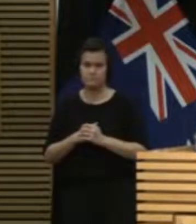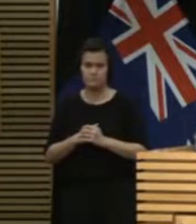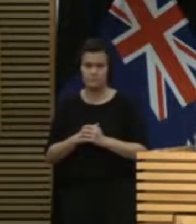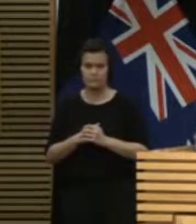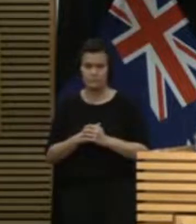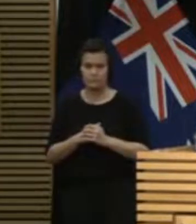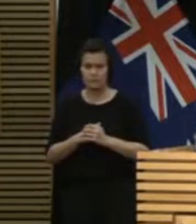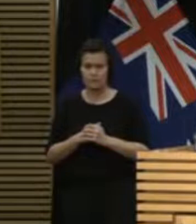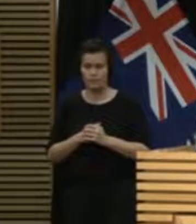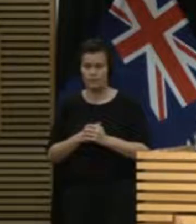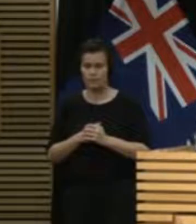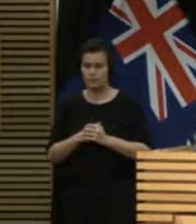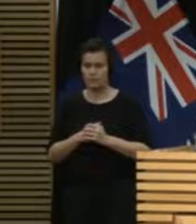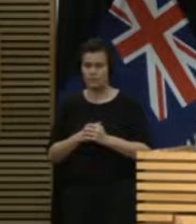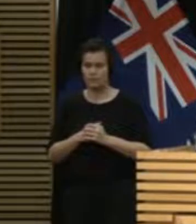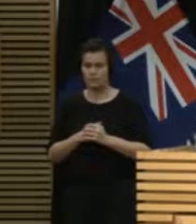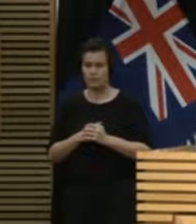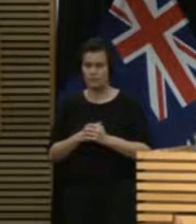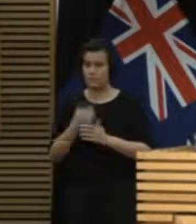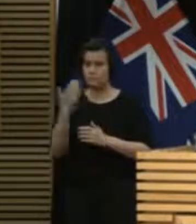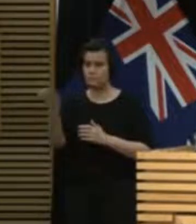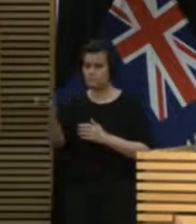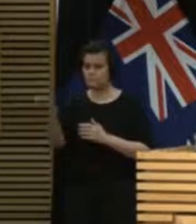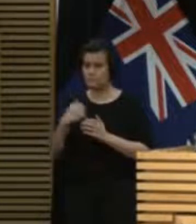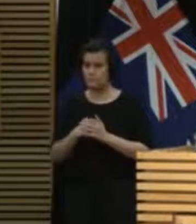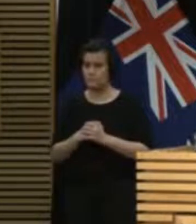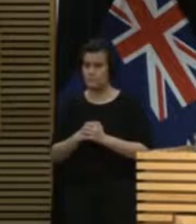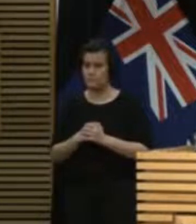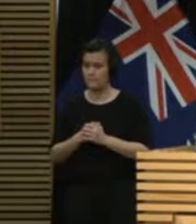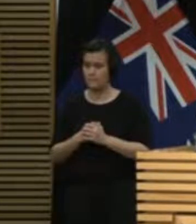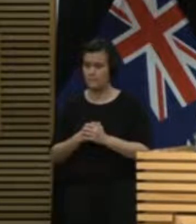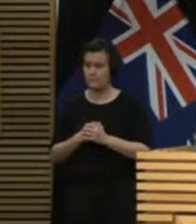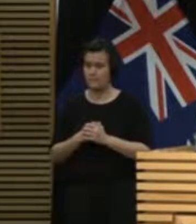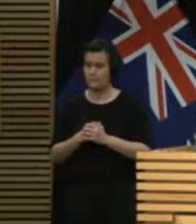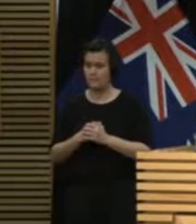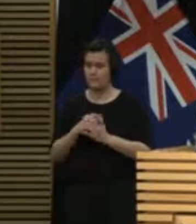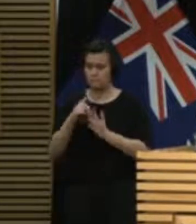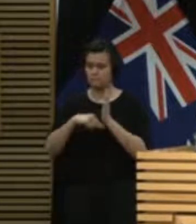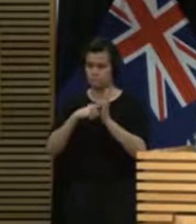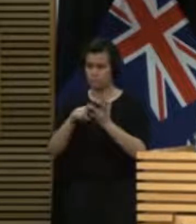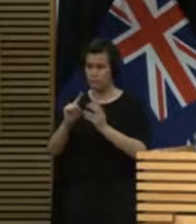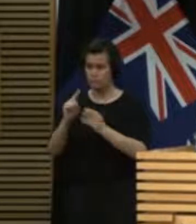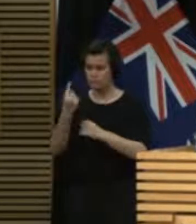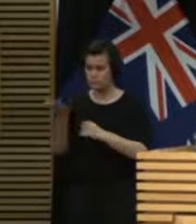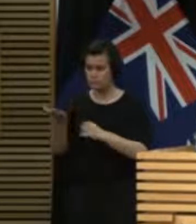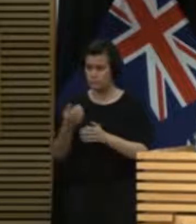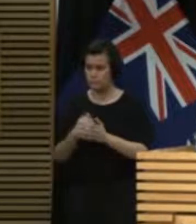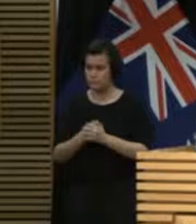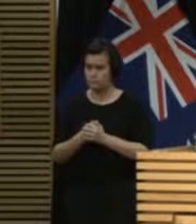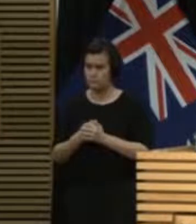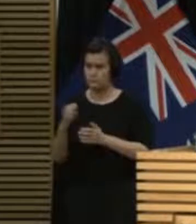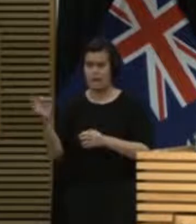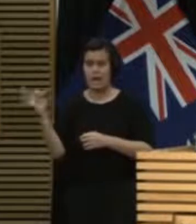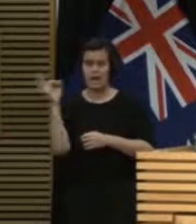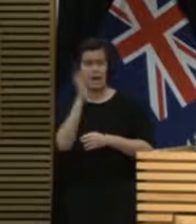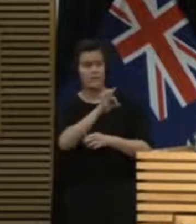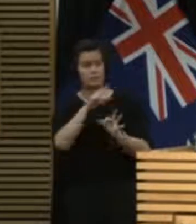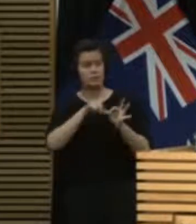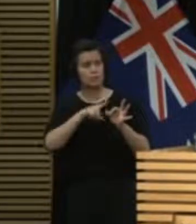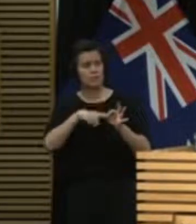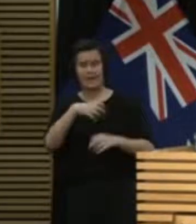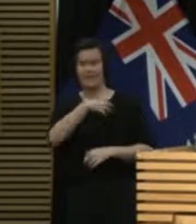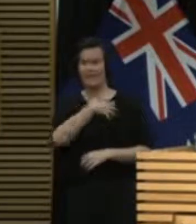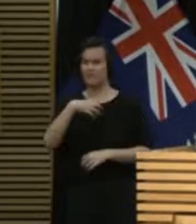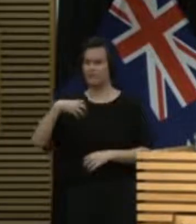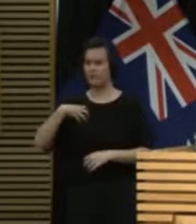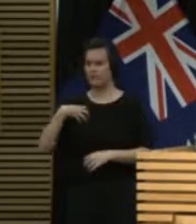Sorry, let me just make sure I'm covering off Joe and then Luke, and then I'll come back to the tallies. The government has been reluctant during the